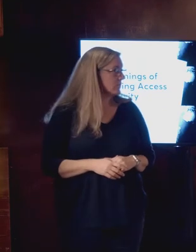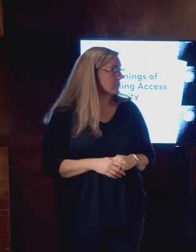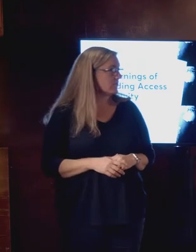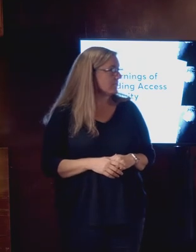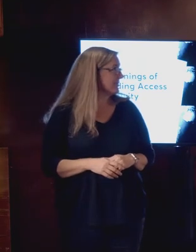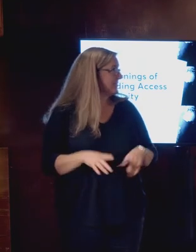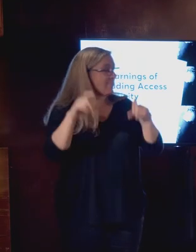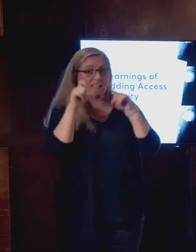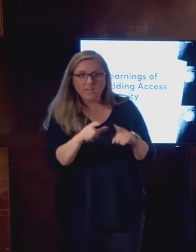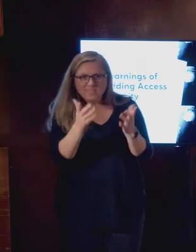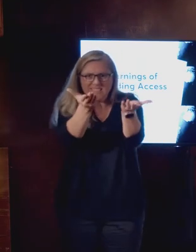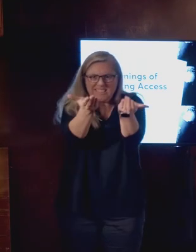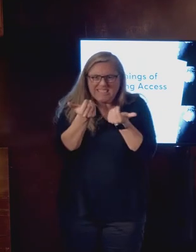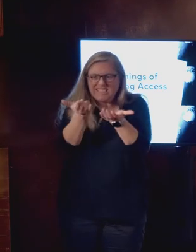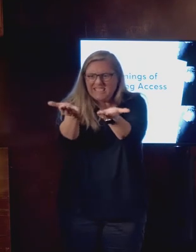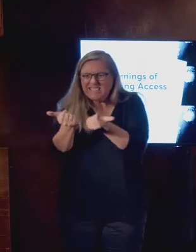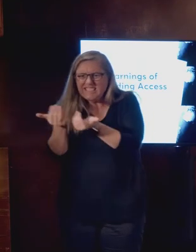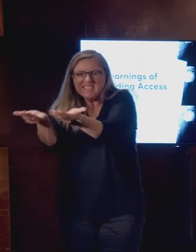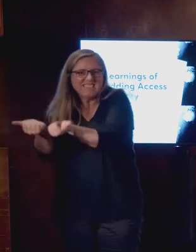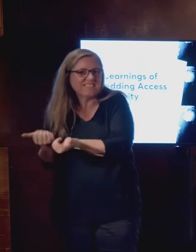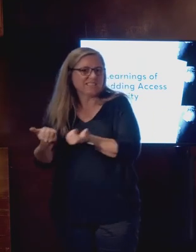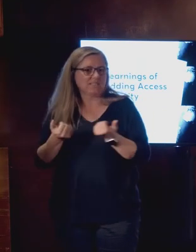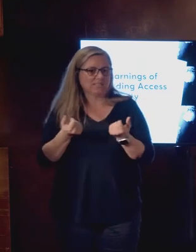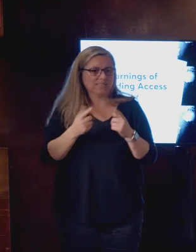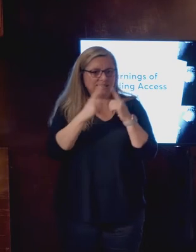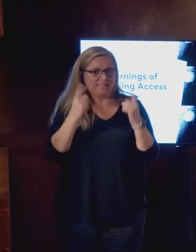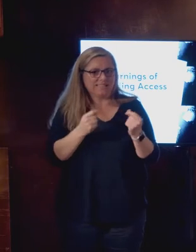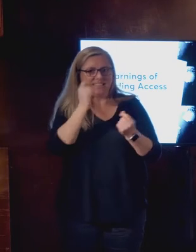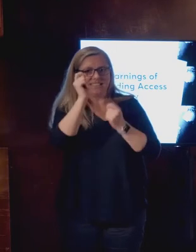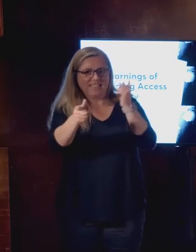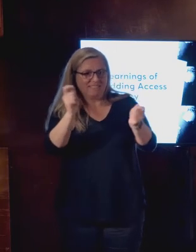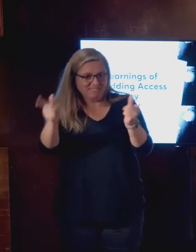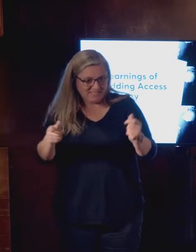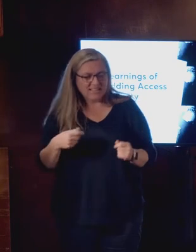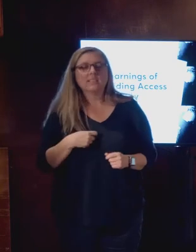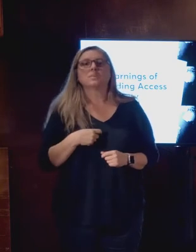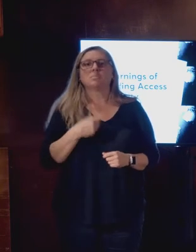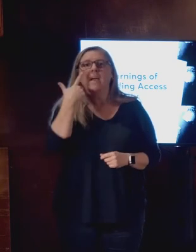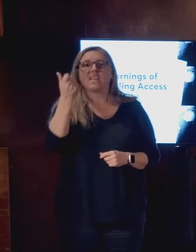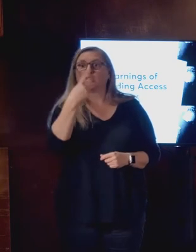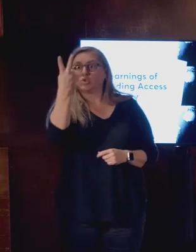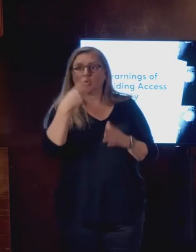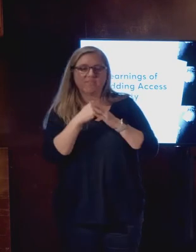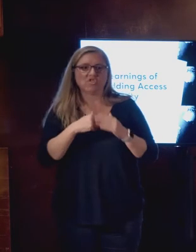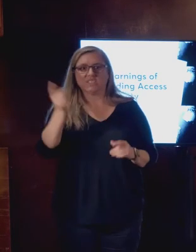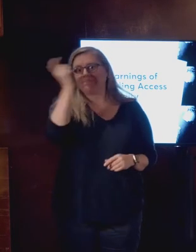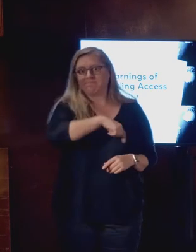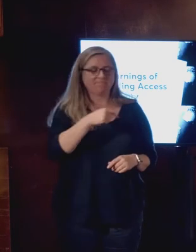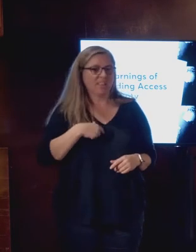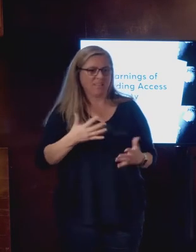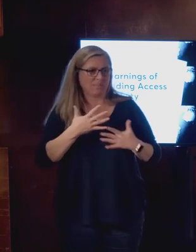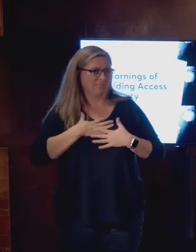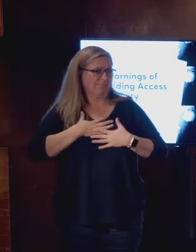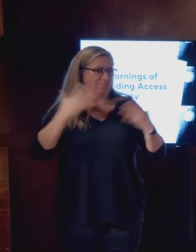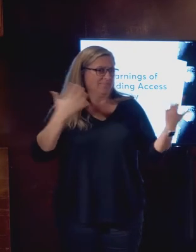anyway, so it was really hard to give the tickets away, and I found 2 friends to come and they were so amazed and